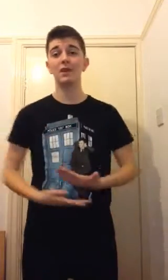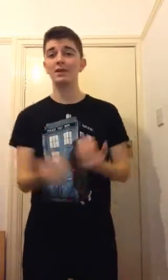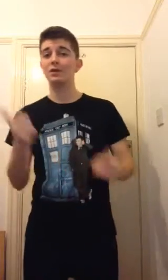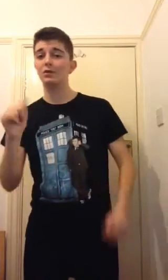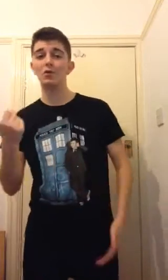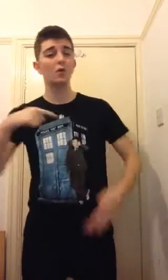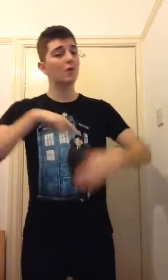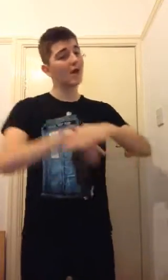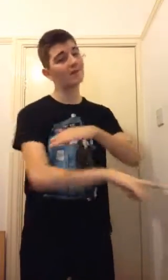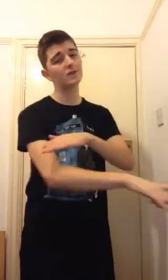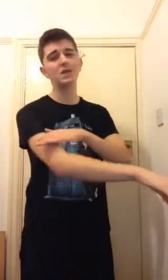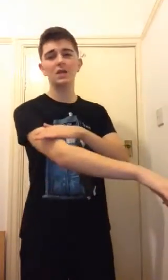make it through everything.